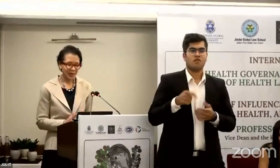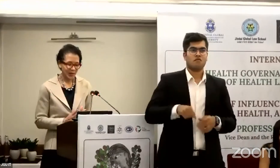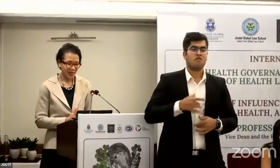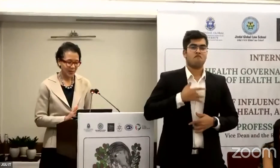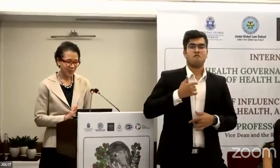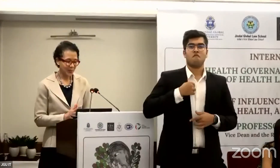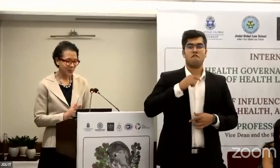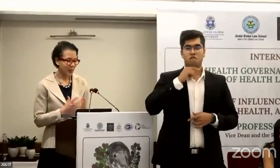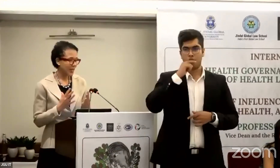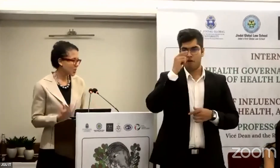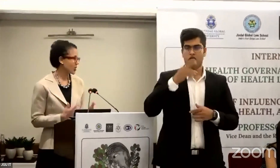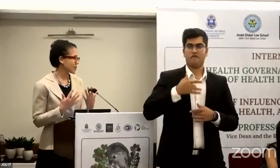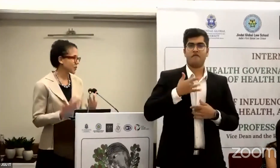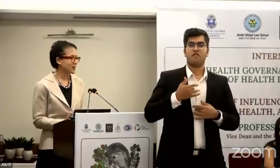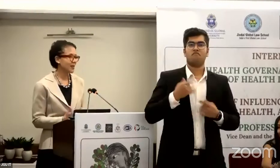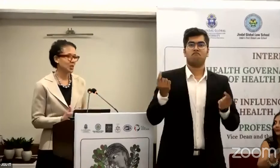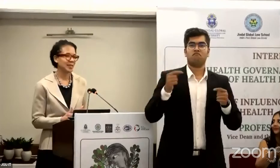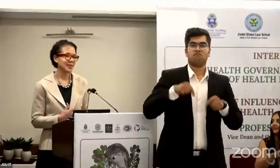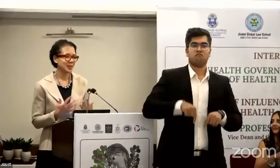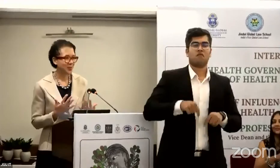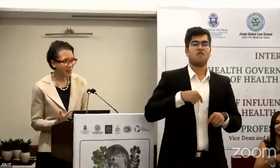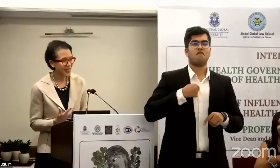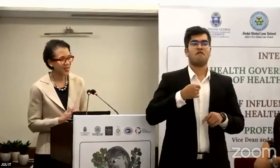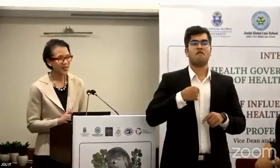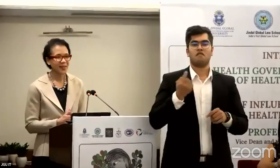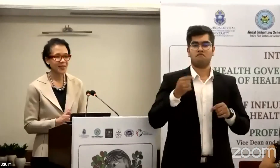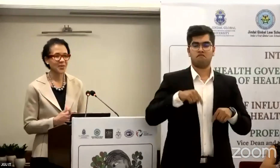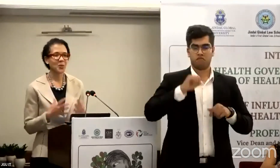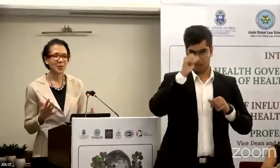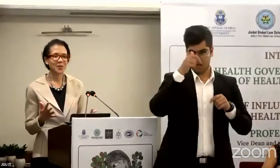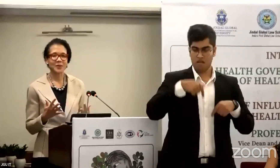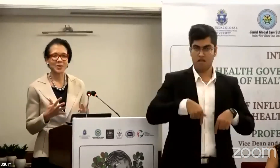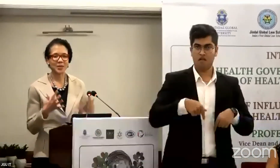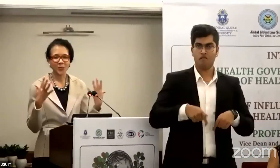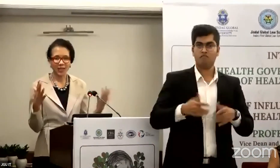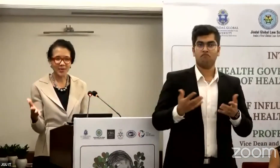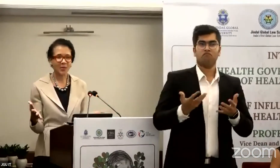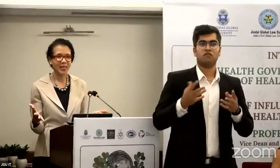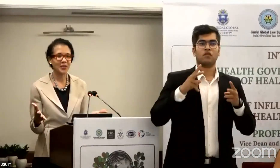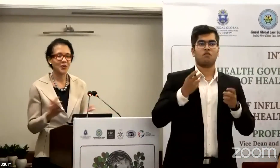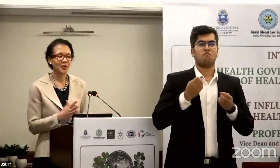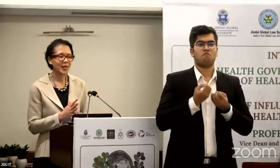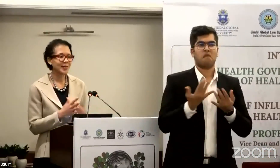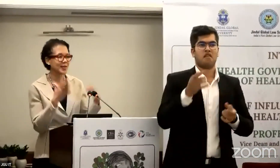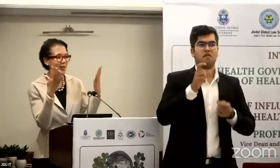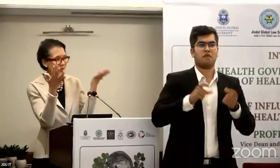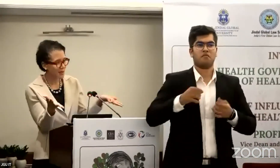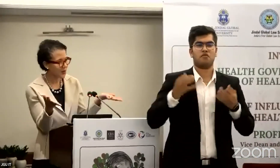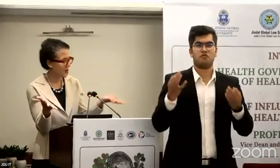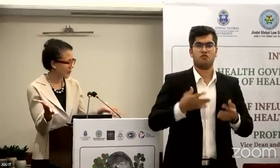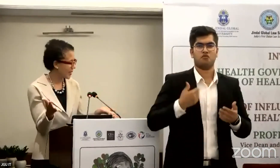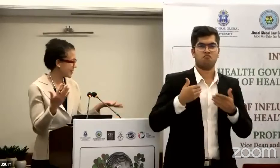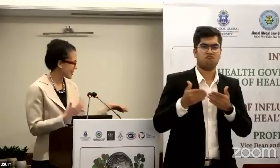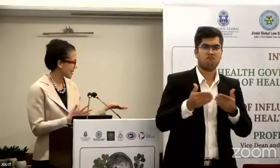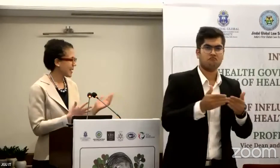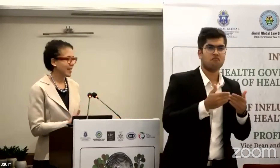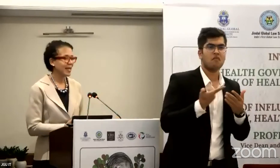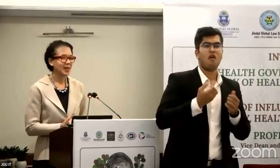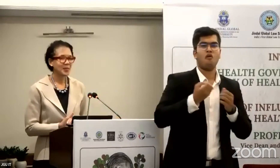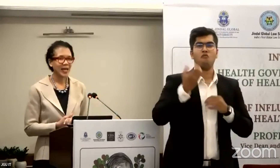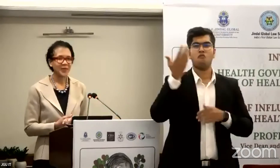an honor and what a pleasure and privilege it is to be here. It's so wonderful to meet so many new friends, to see old